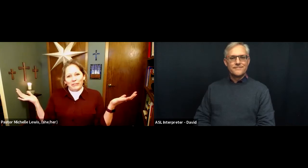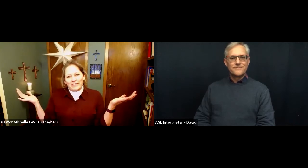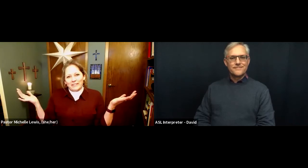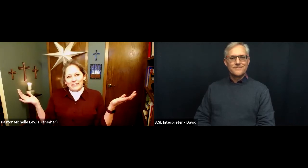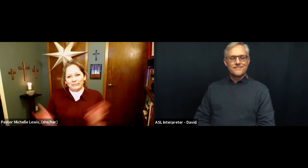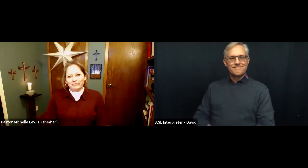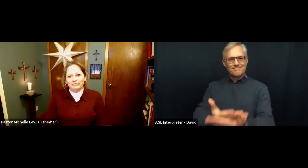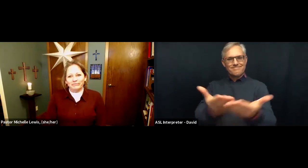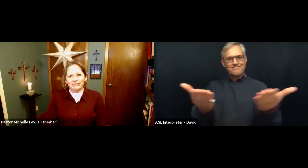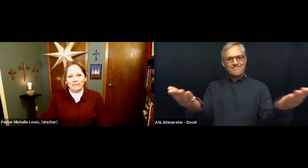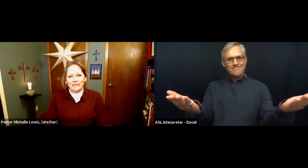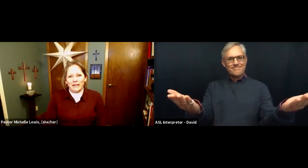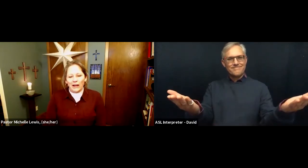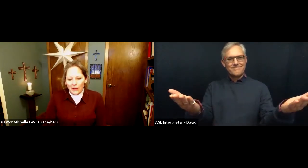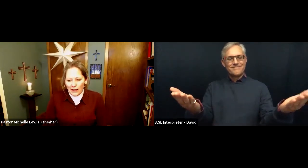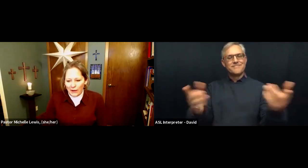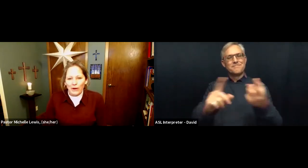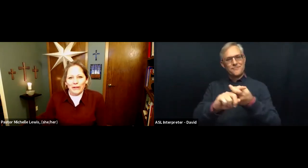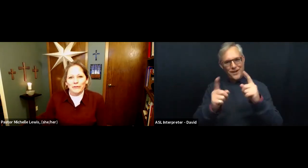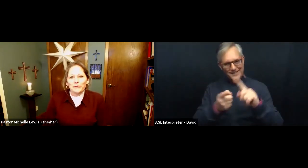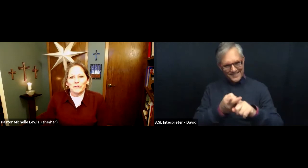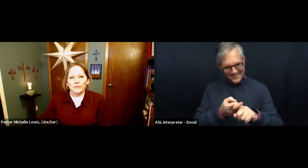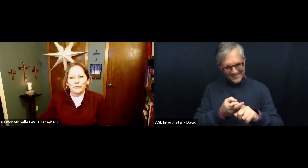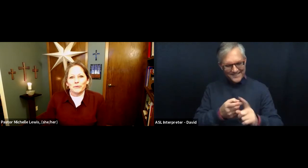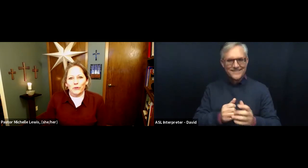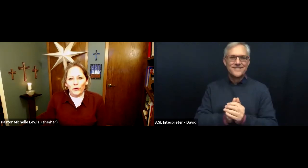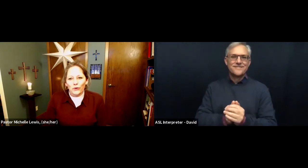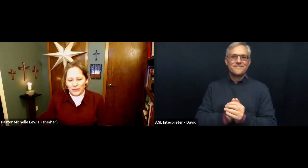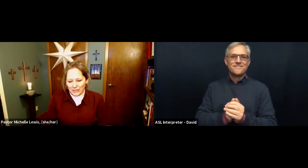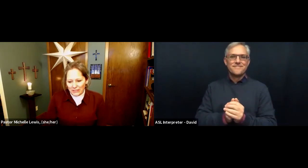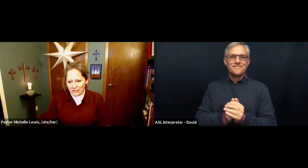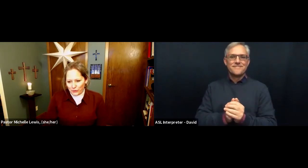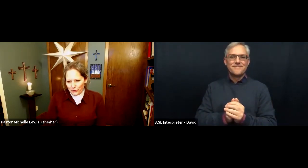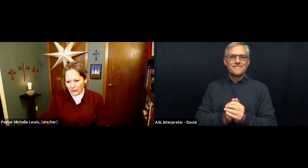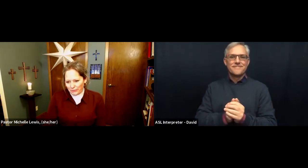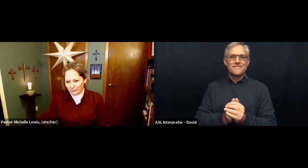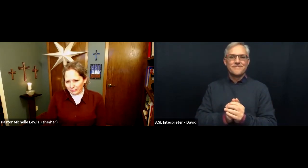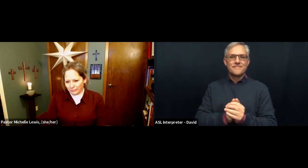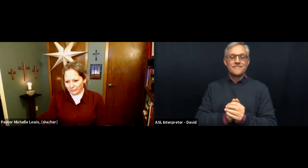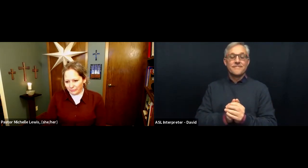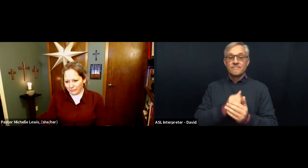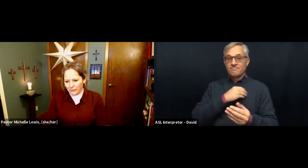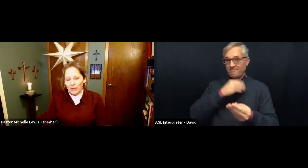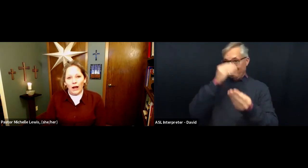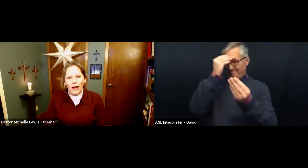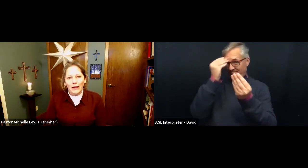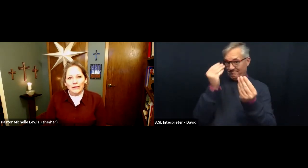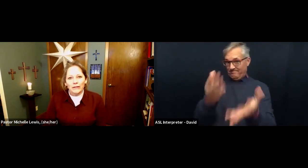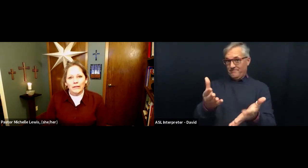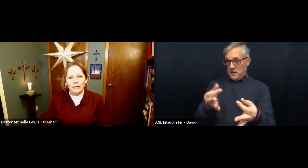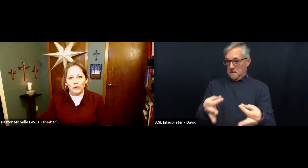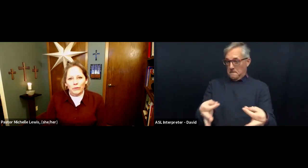My friends, I want you to know this truth.